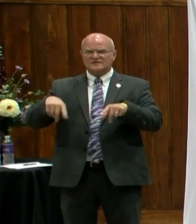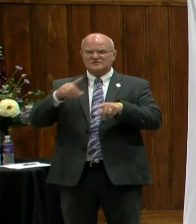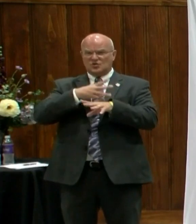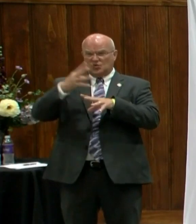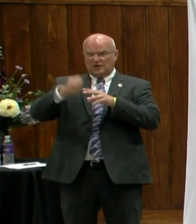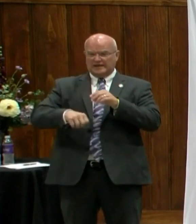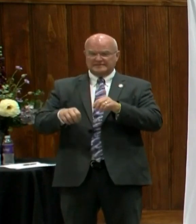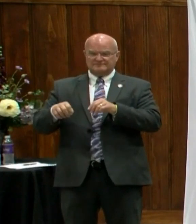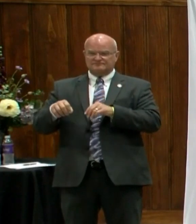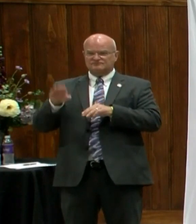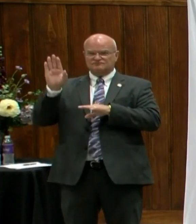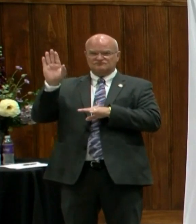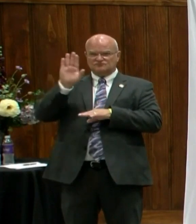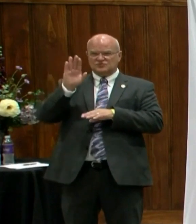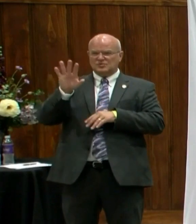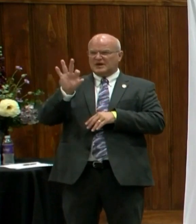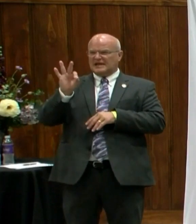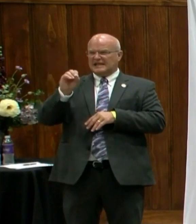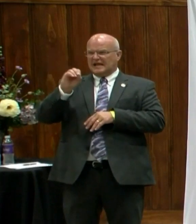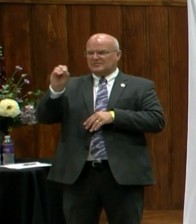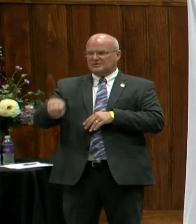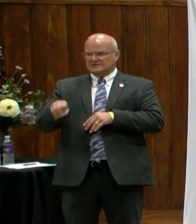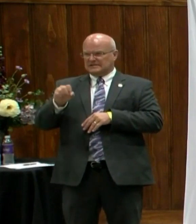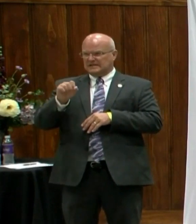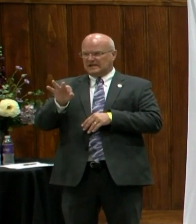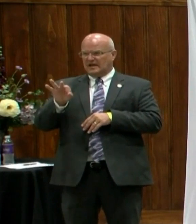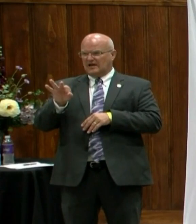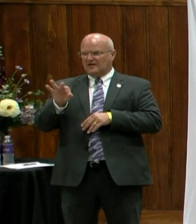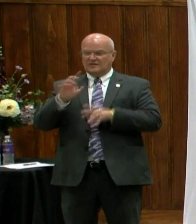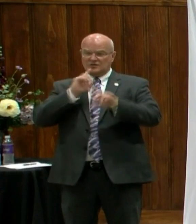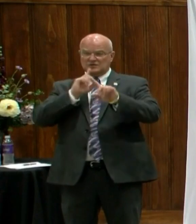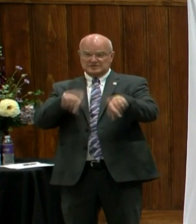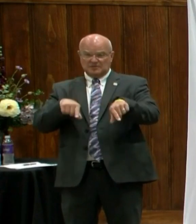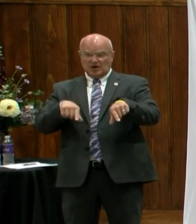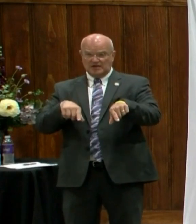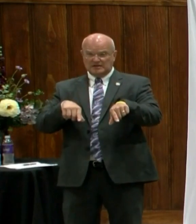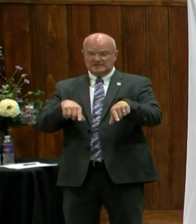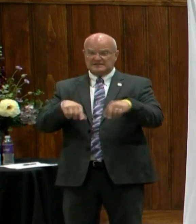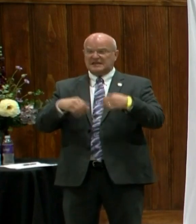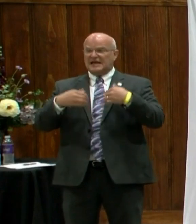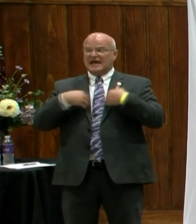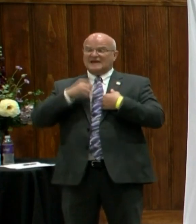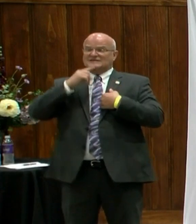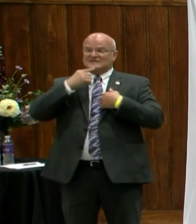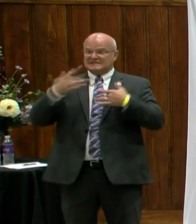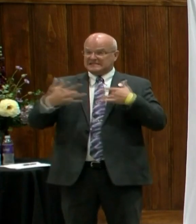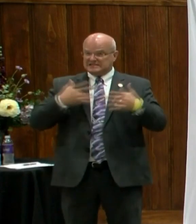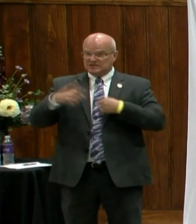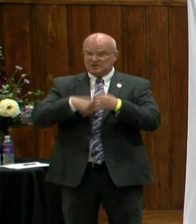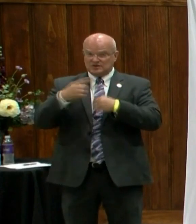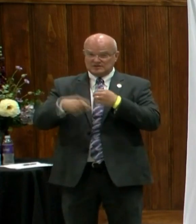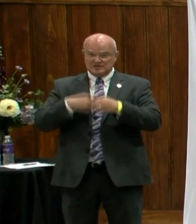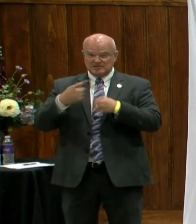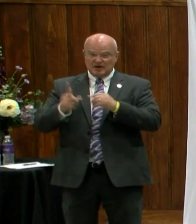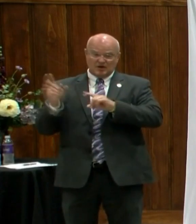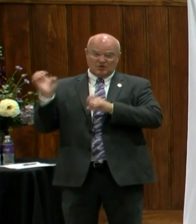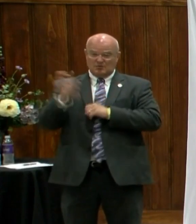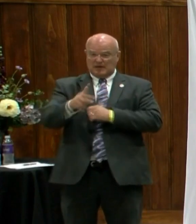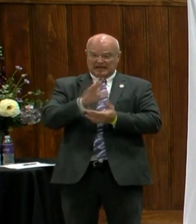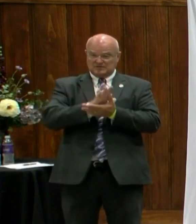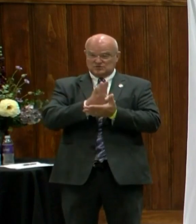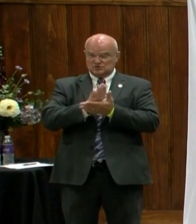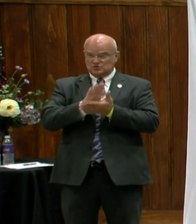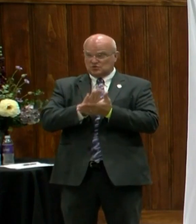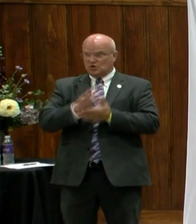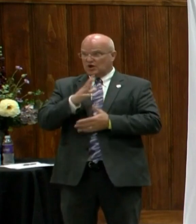over the weekend, and it says about 90% of the respondents have serious concerns about going back to